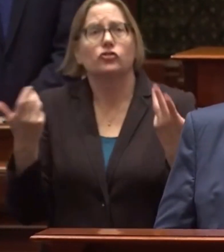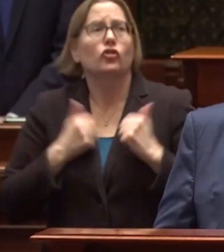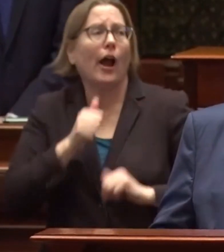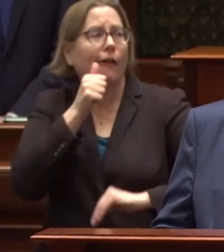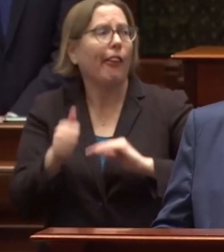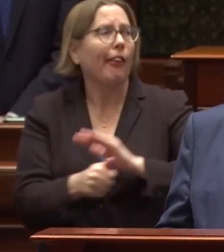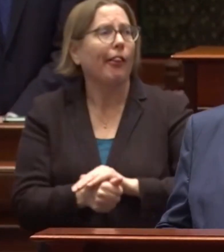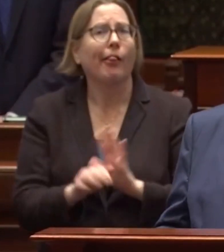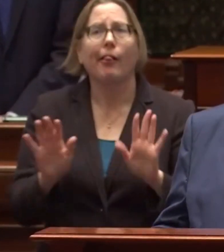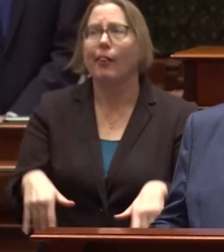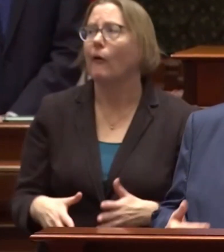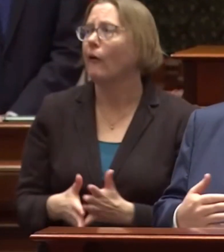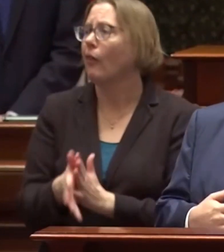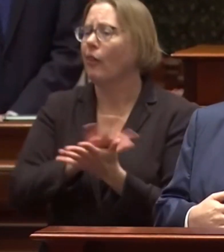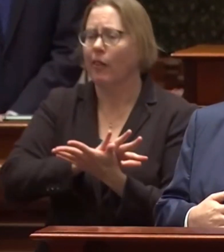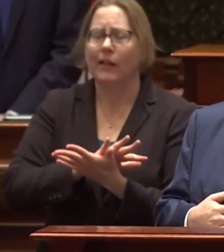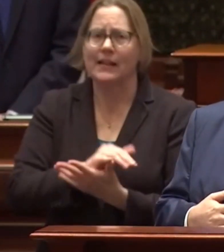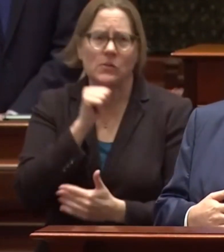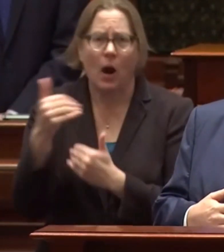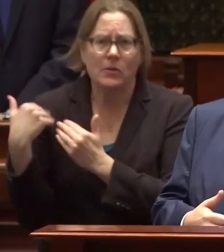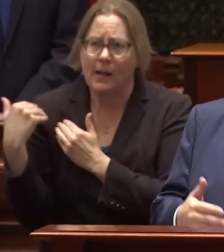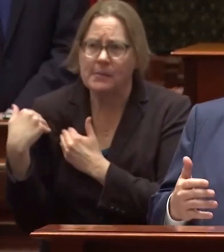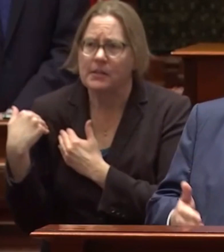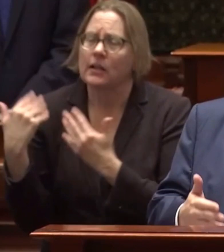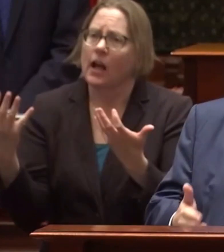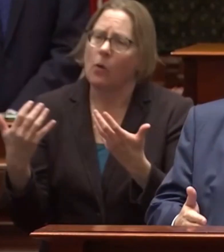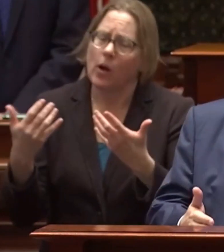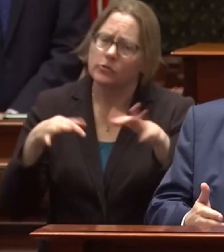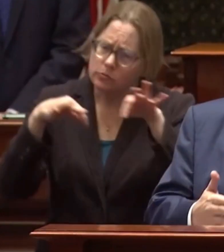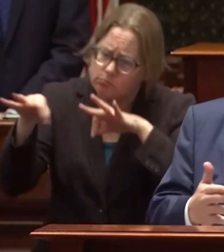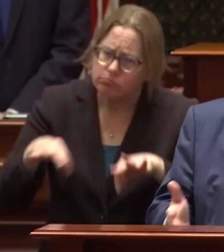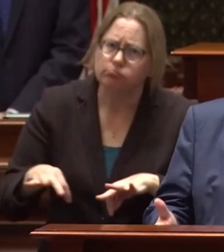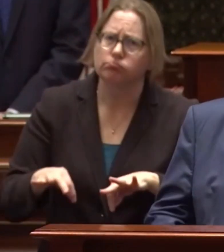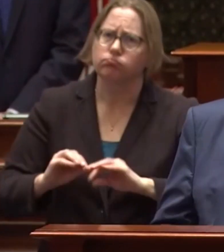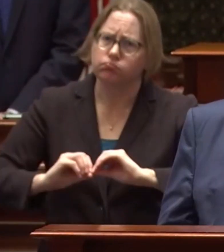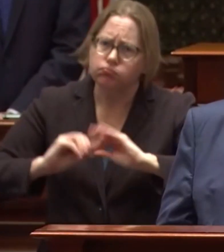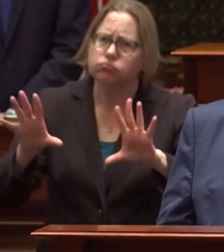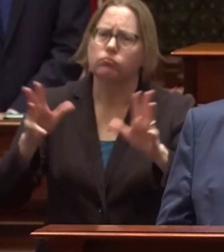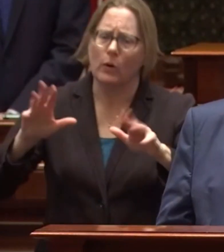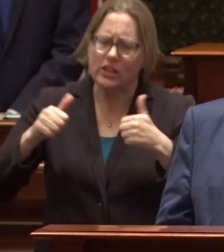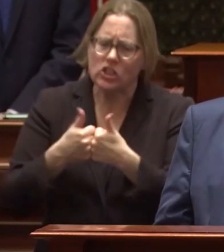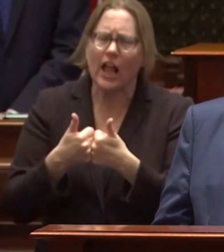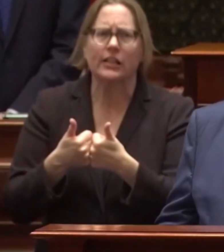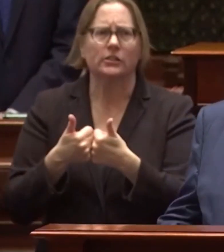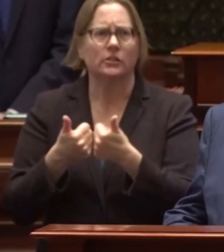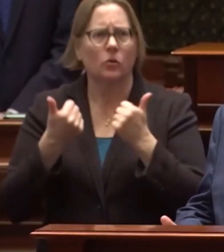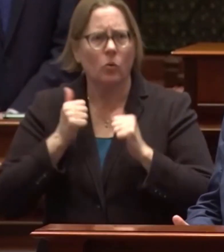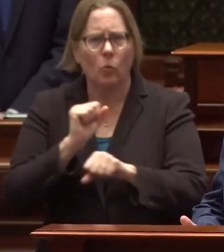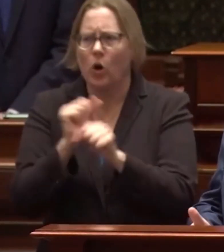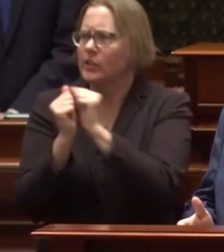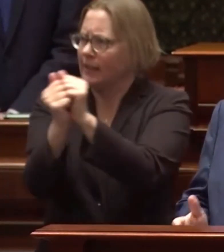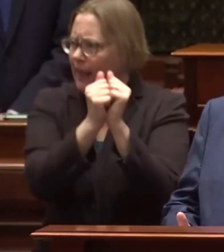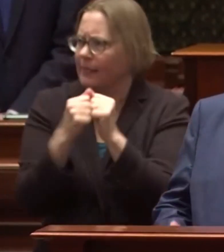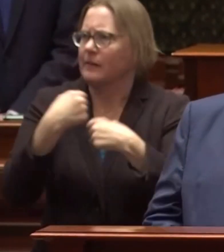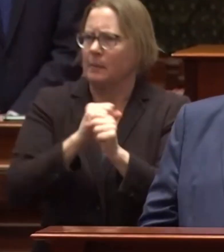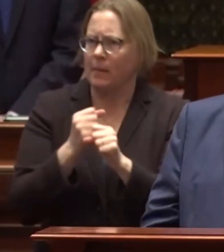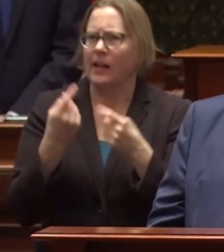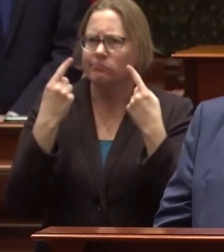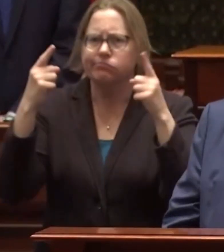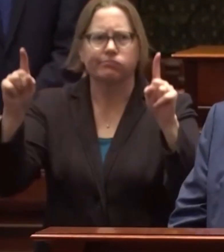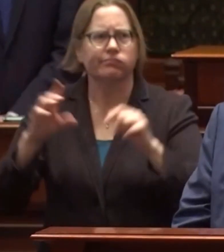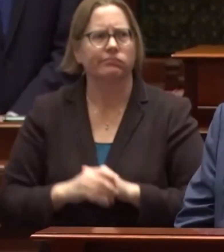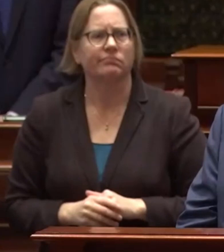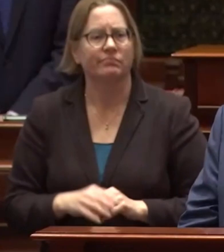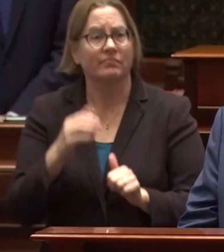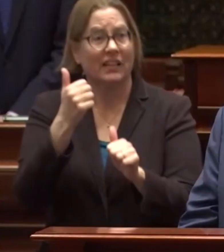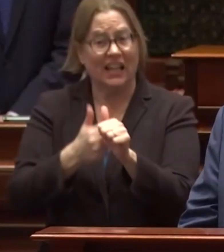the challenge, tell you what I think we need to do, and then work with you to make it happen. Personally, I think each of us